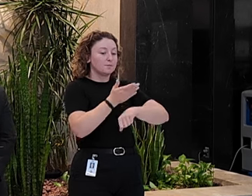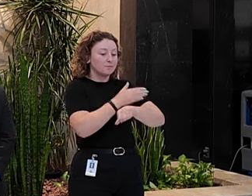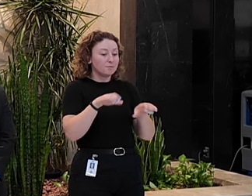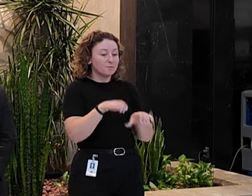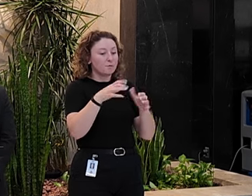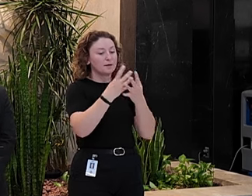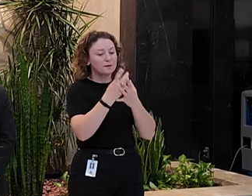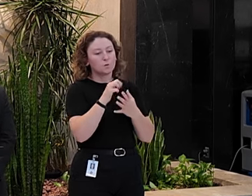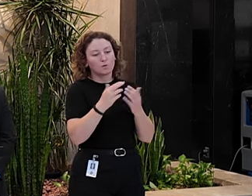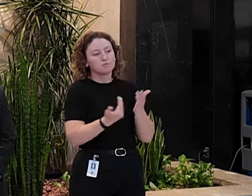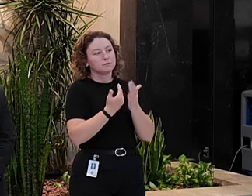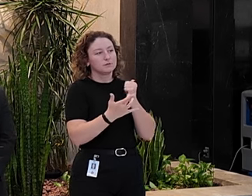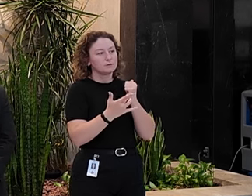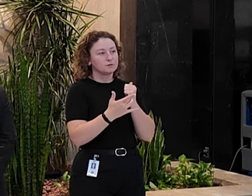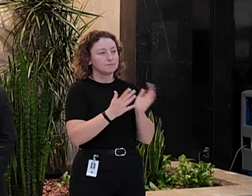filters?